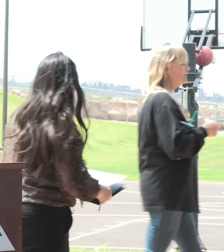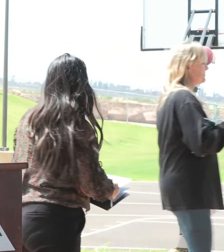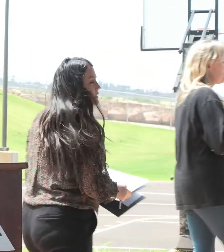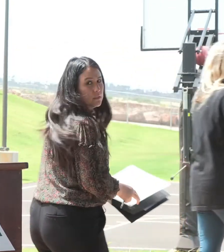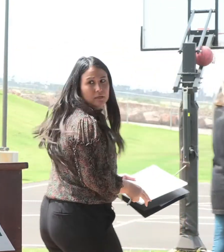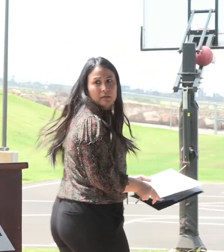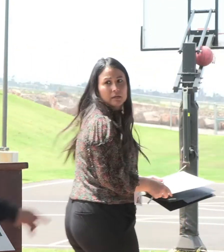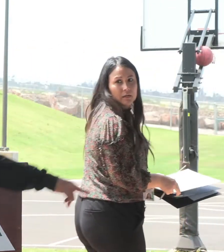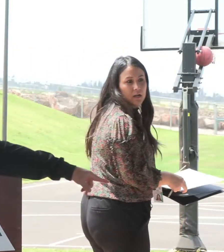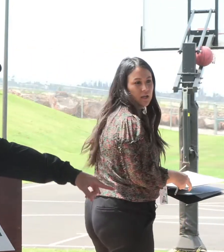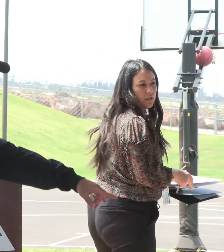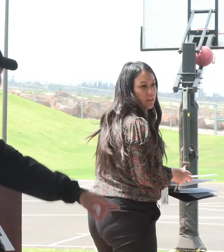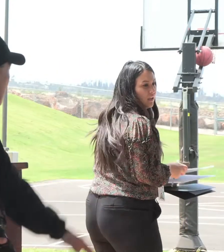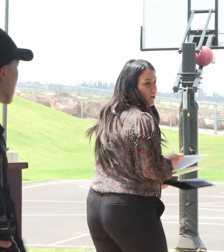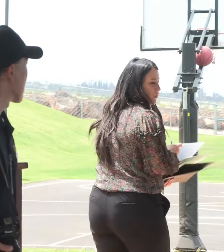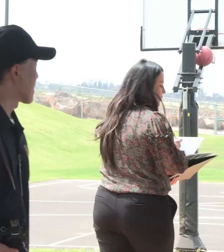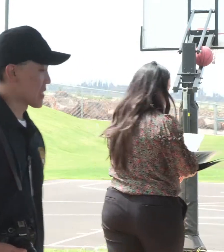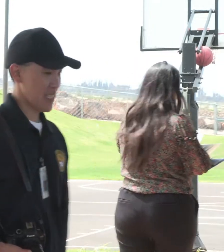all the speakers have.